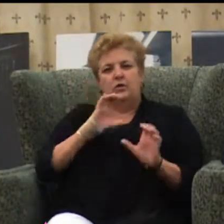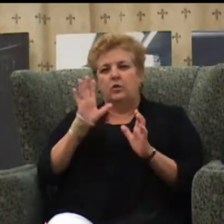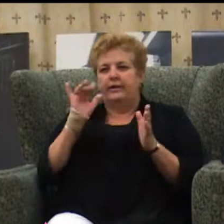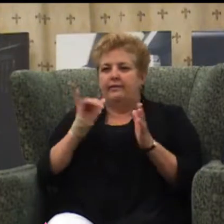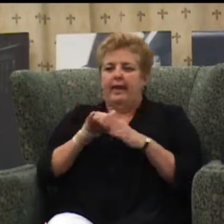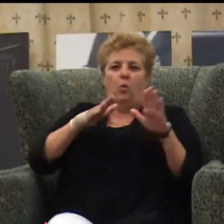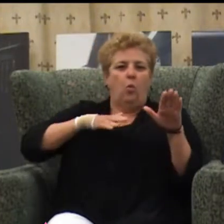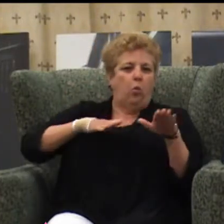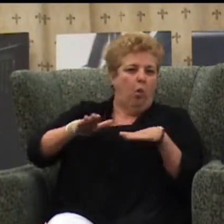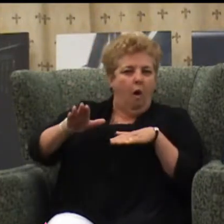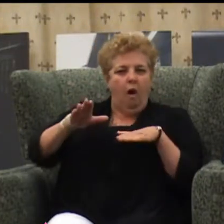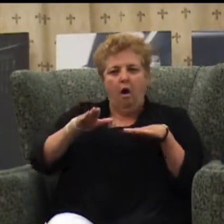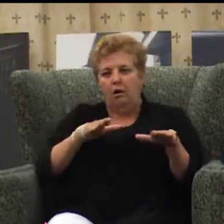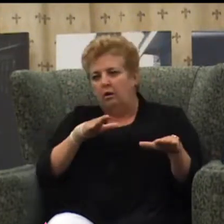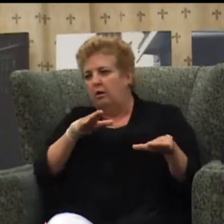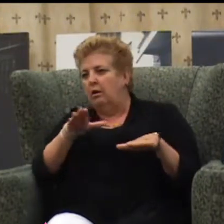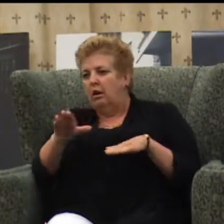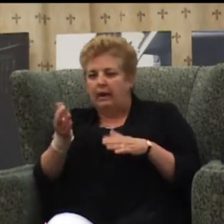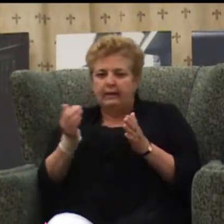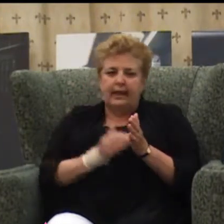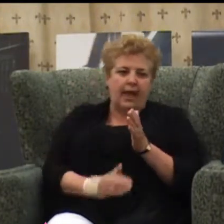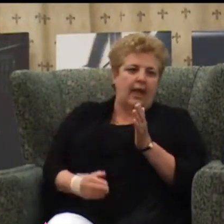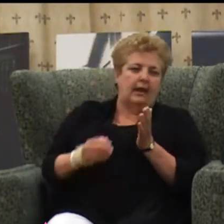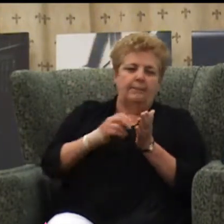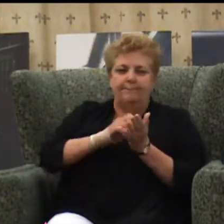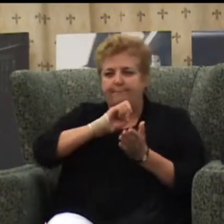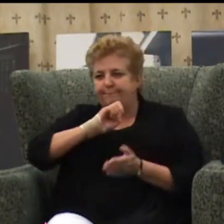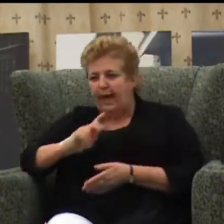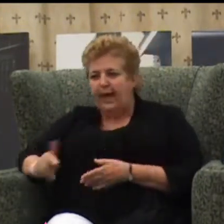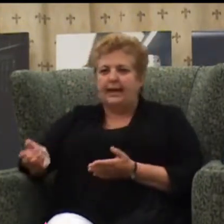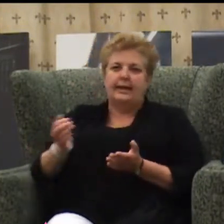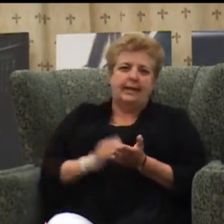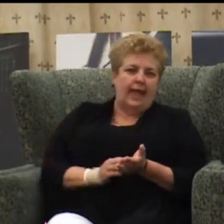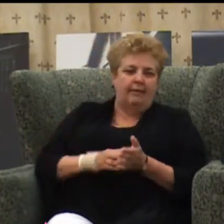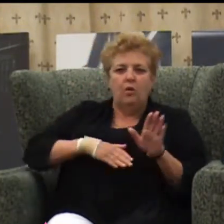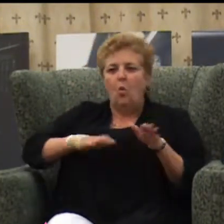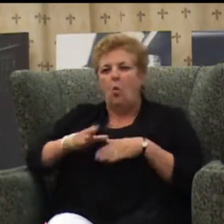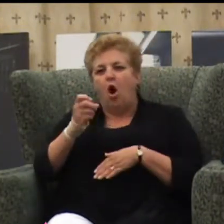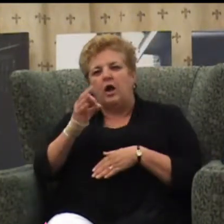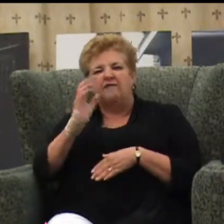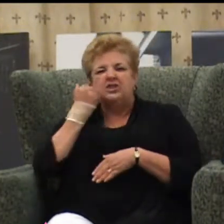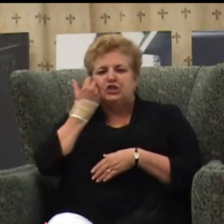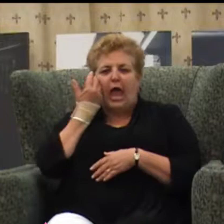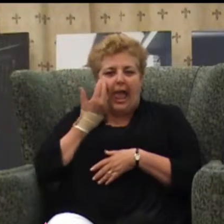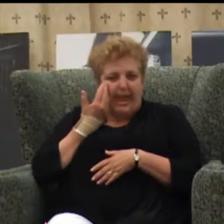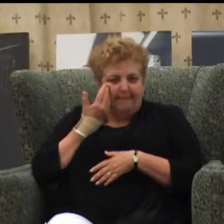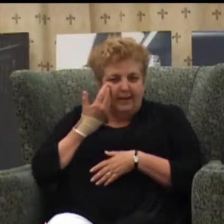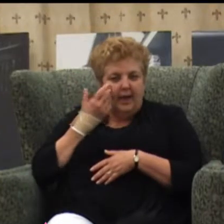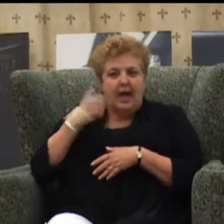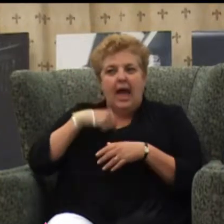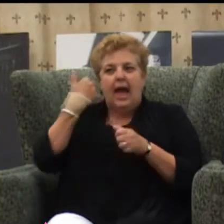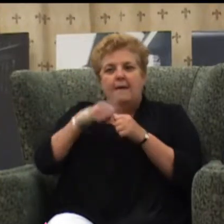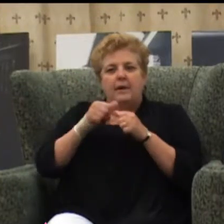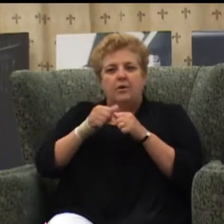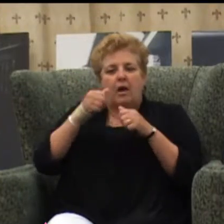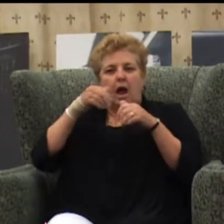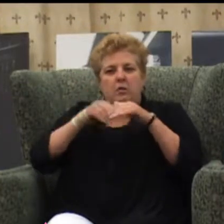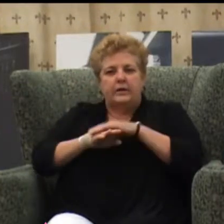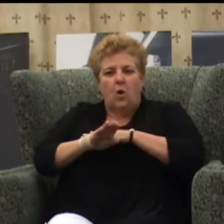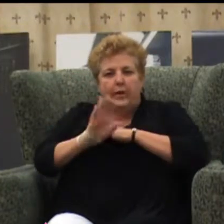shame over and over and over again as a newcomer. And I remember what I would do is I would go into your head and look back at